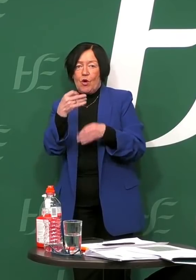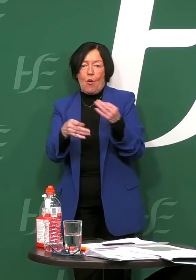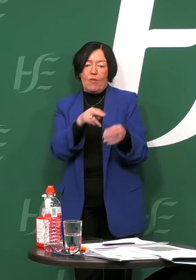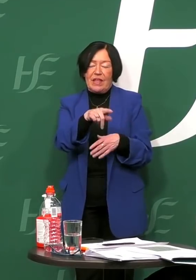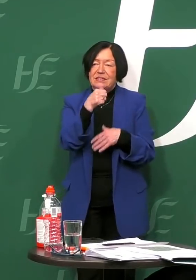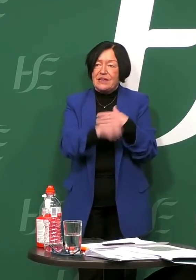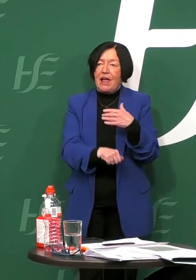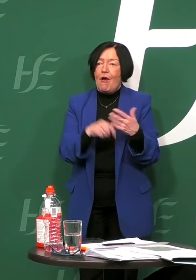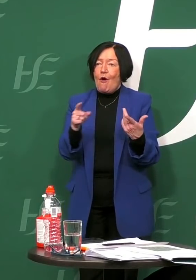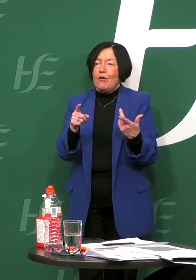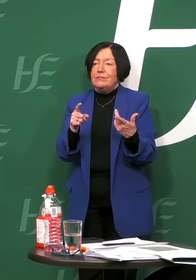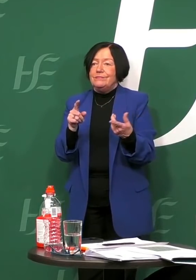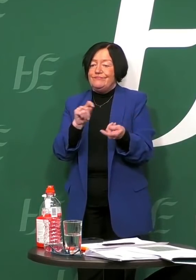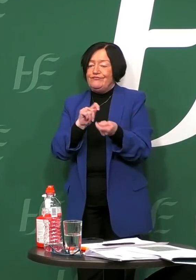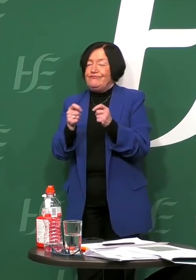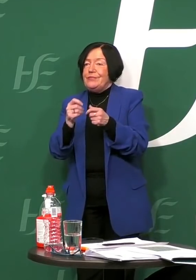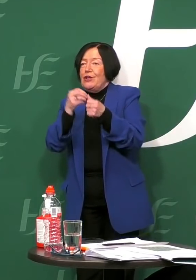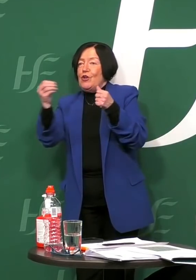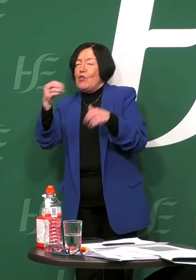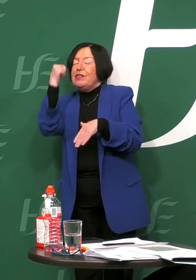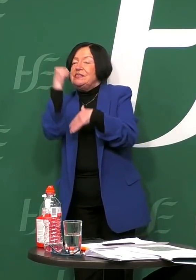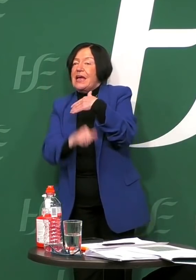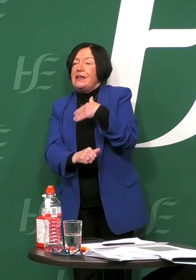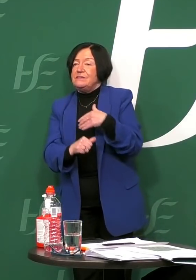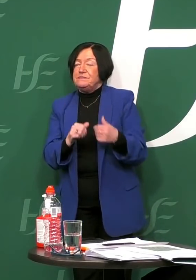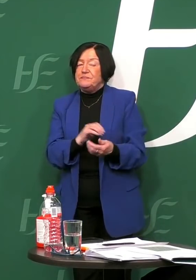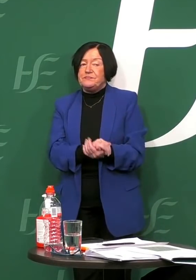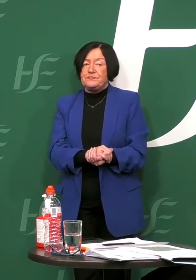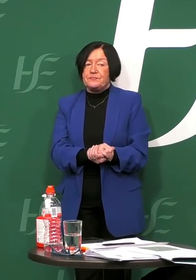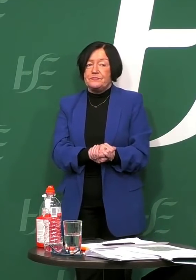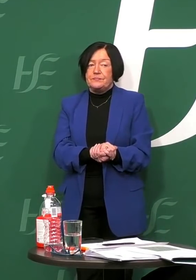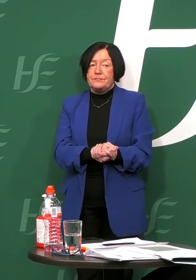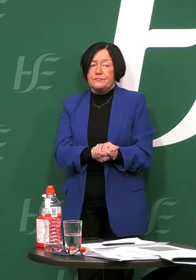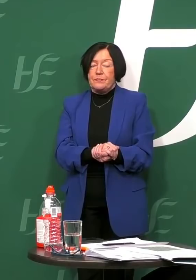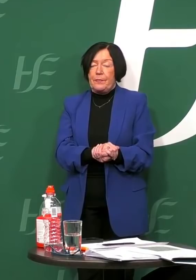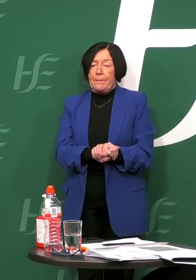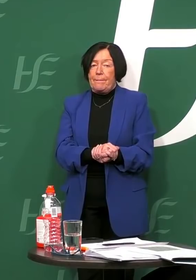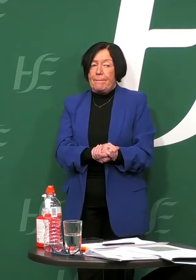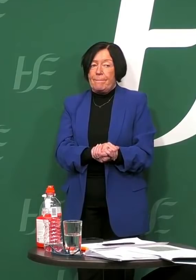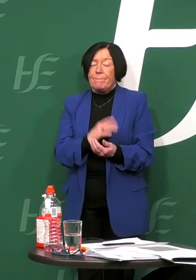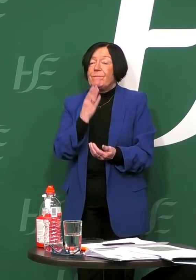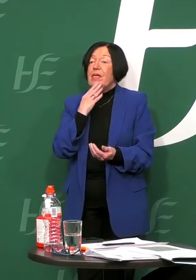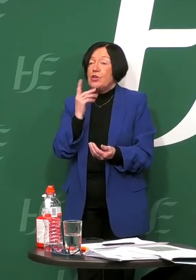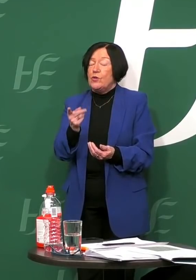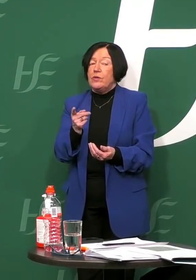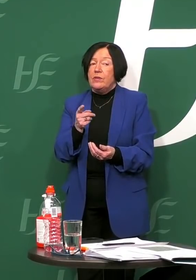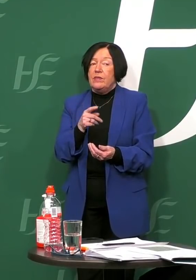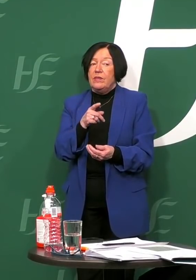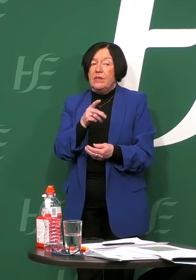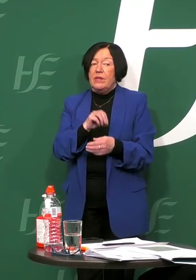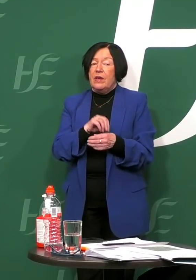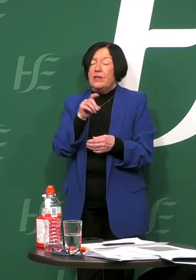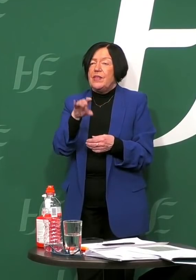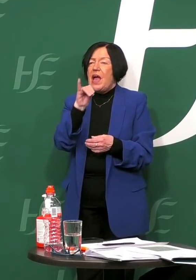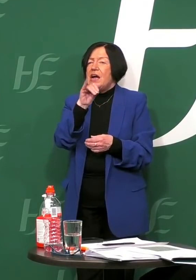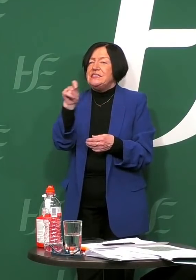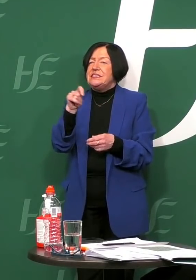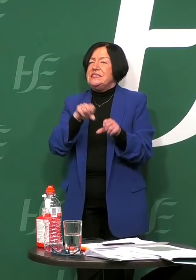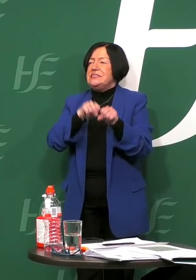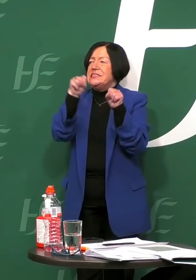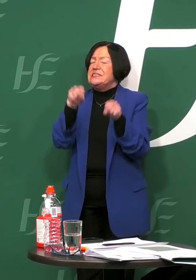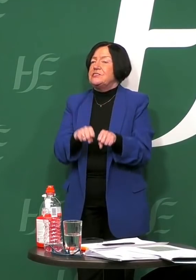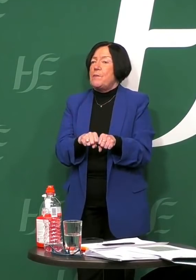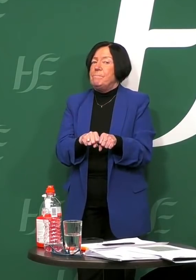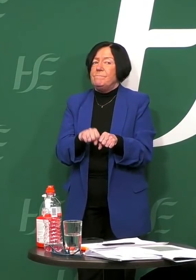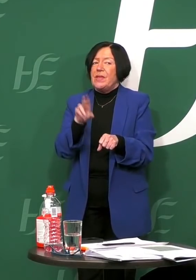that day or look at an alternative clinic that might be close to them as well. Thank you. Just on the IT system,